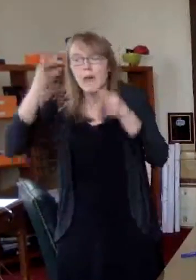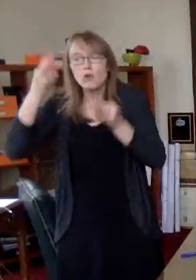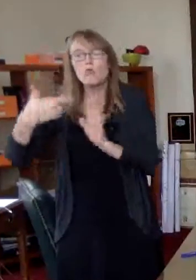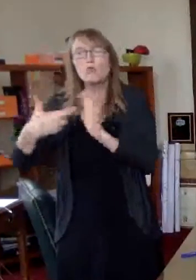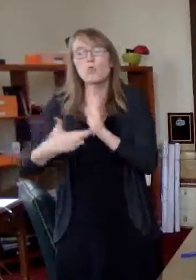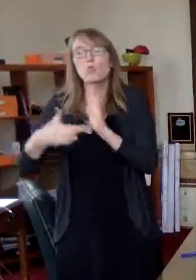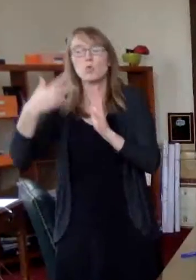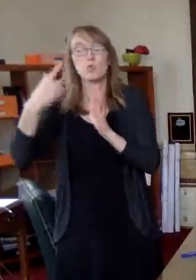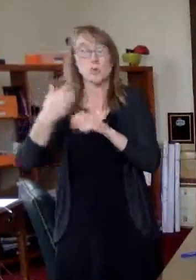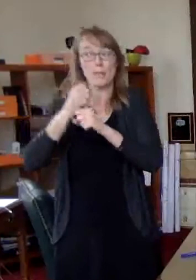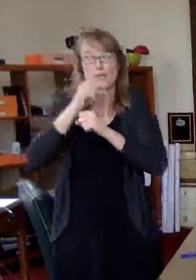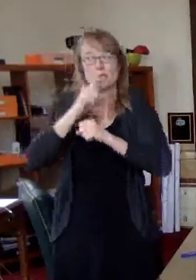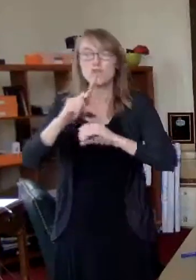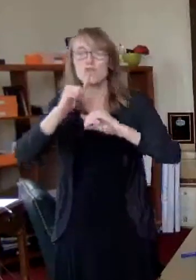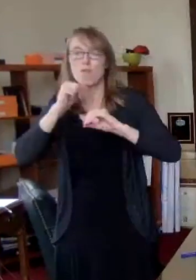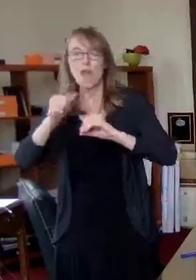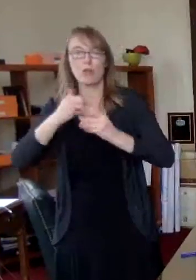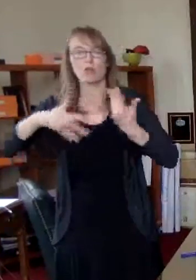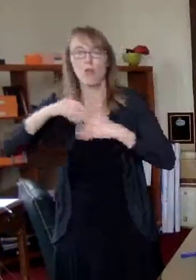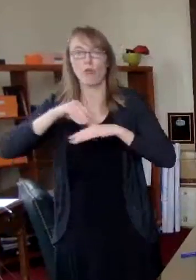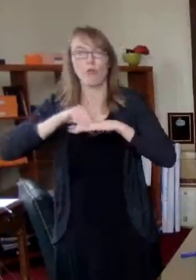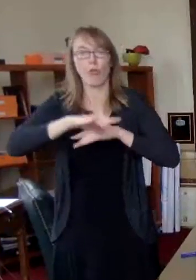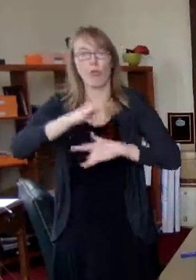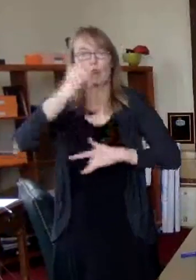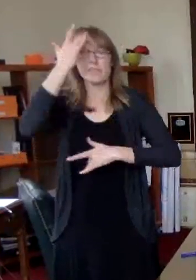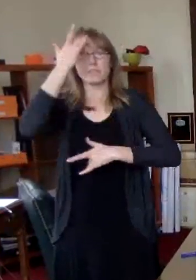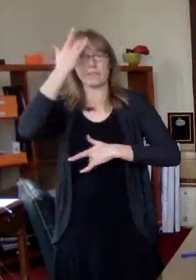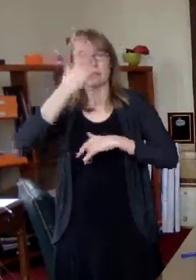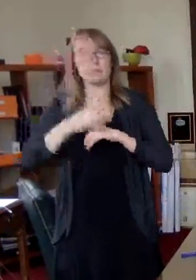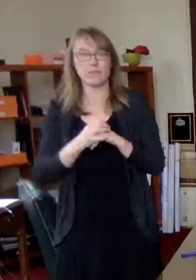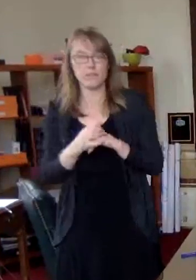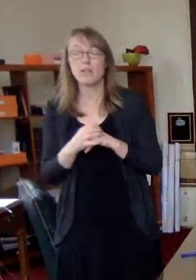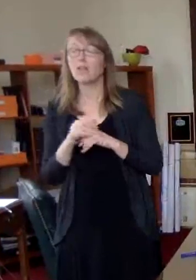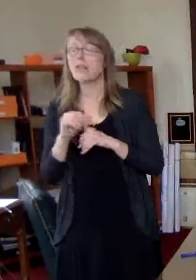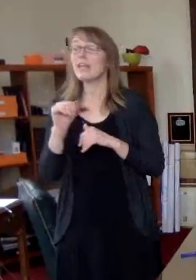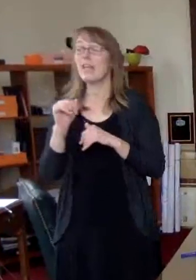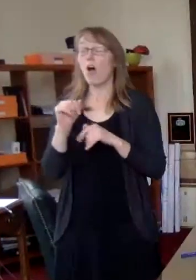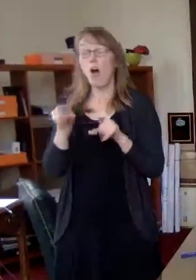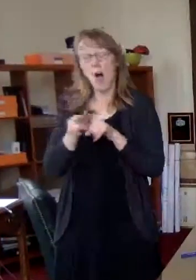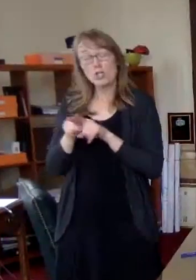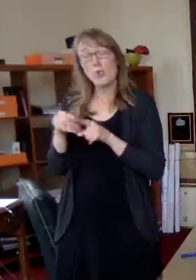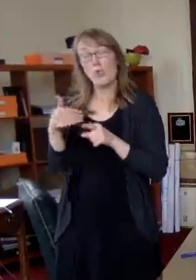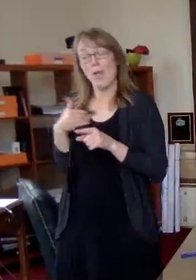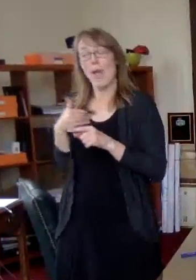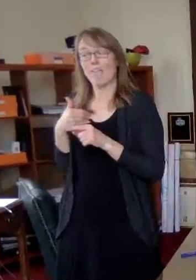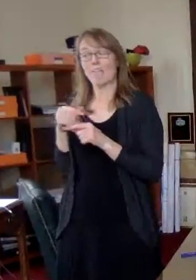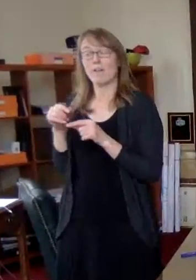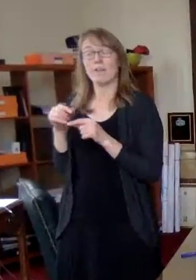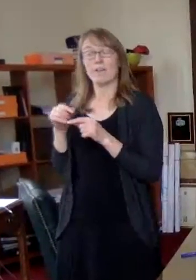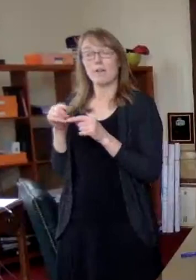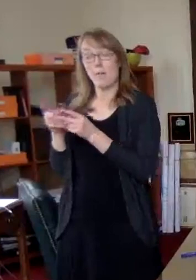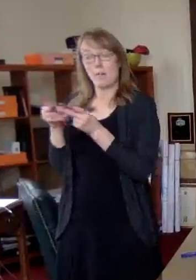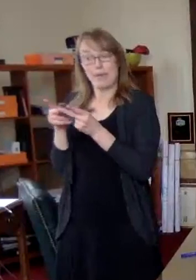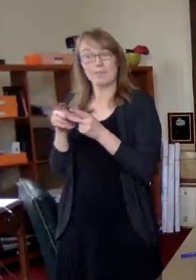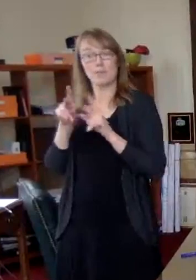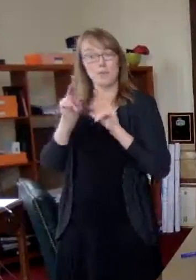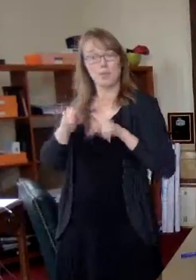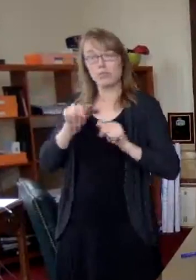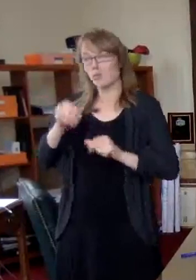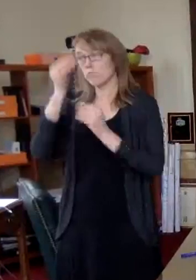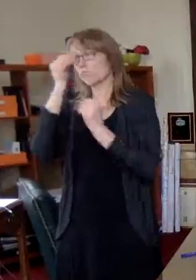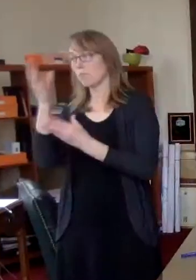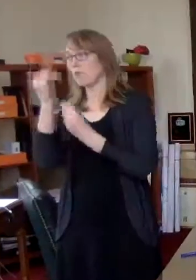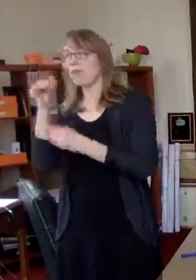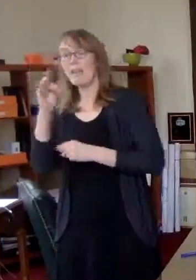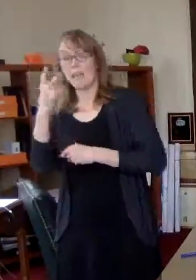for any construction worker who thinks that there might be a problem on a job site. So Mary, you've mentioned our stay-at-home order, which